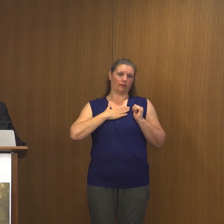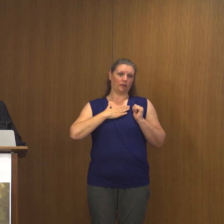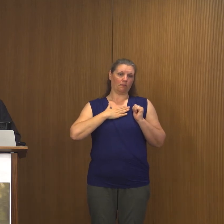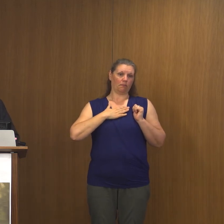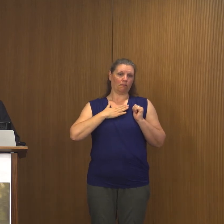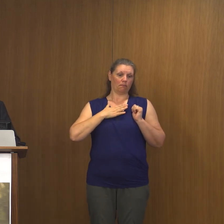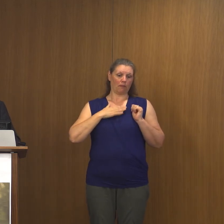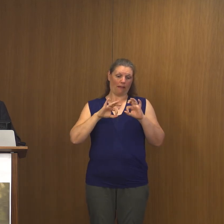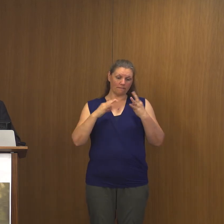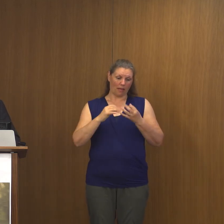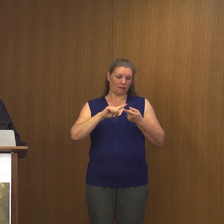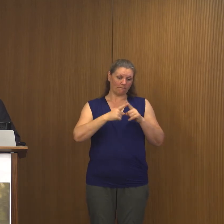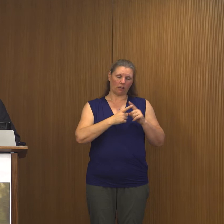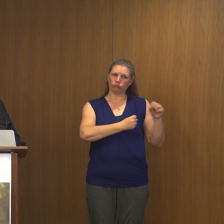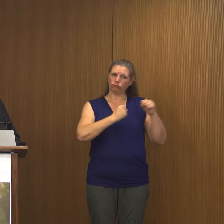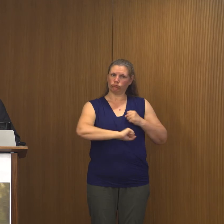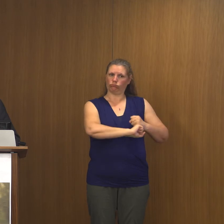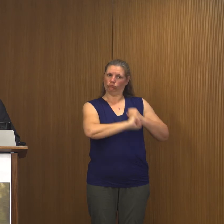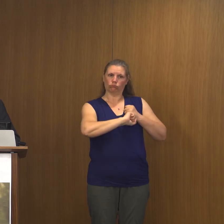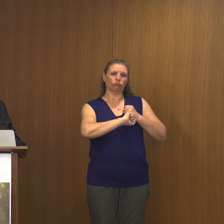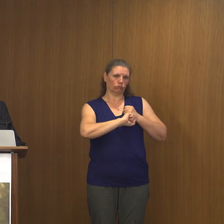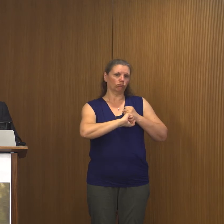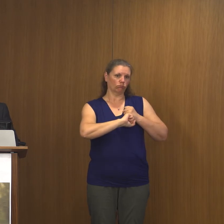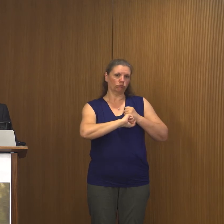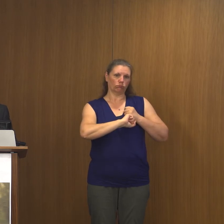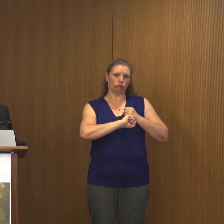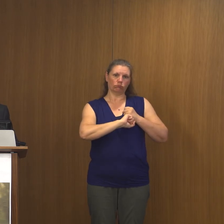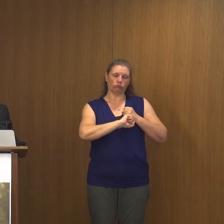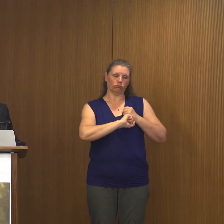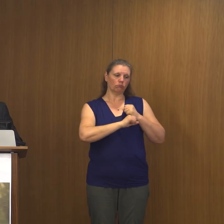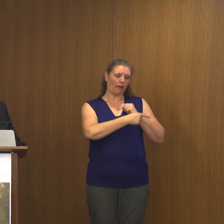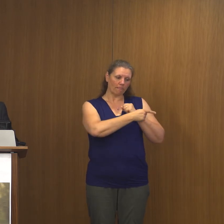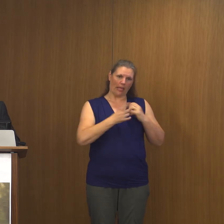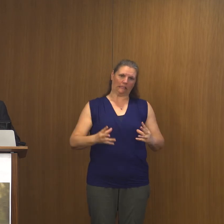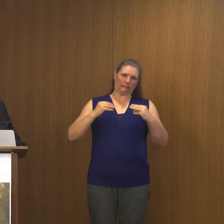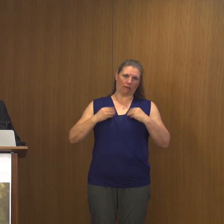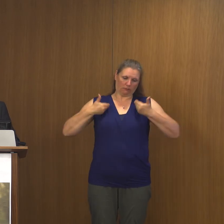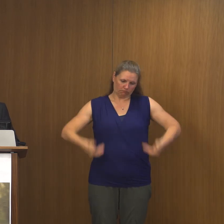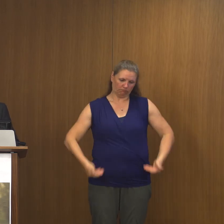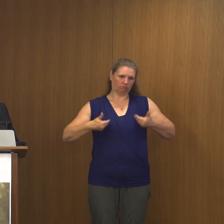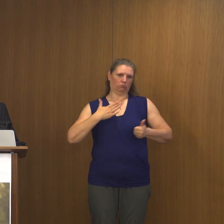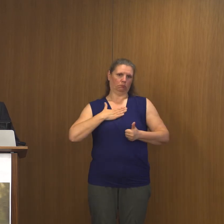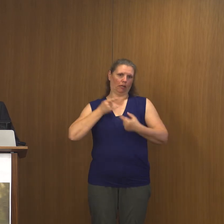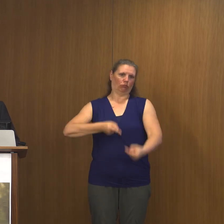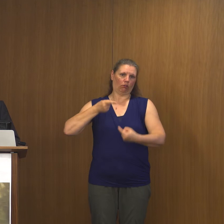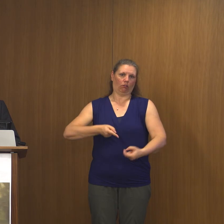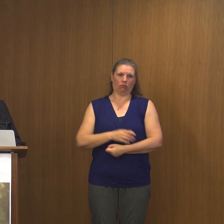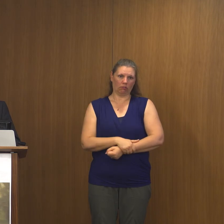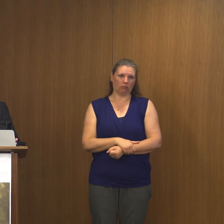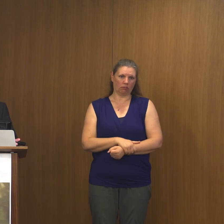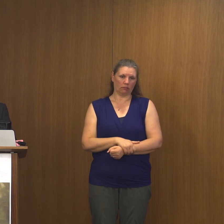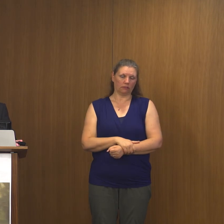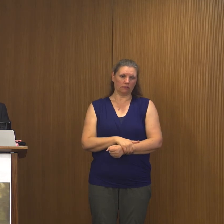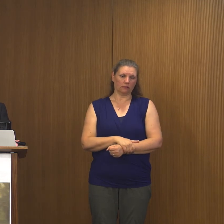individuals in my life, such as my family and friends, who were very understanding and validating of my experiences and struggles.